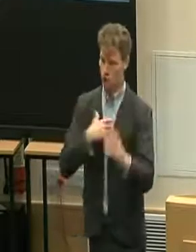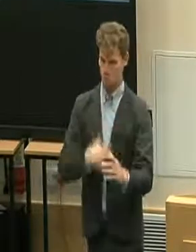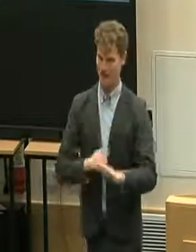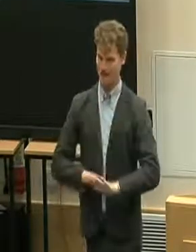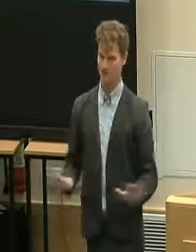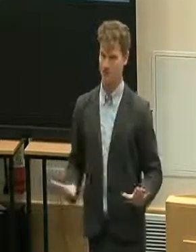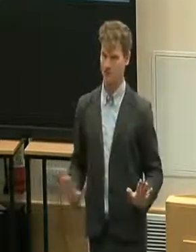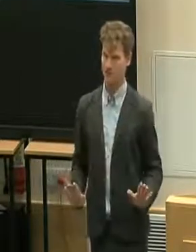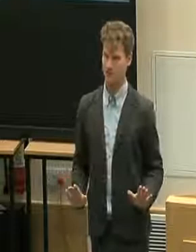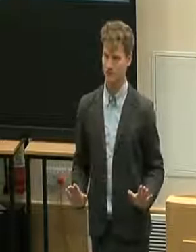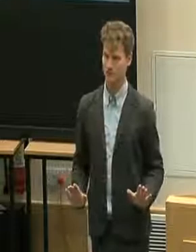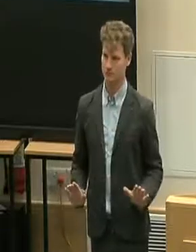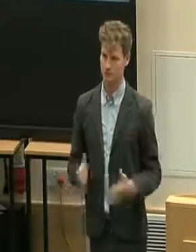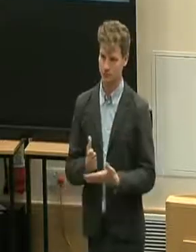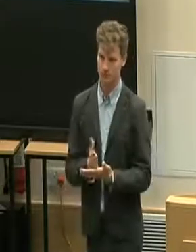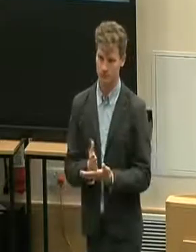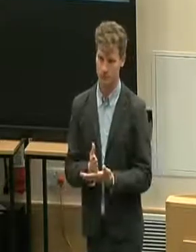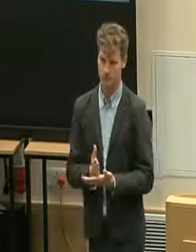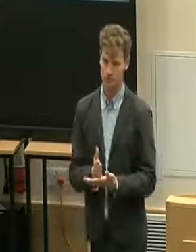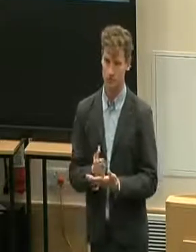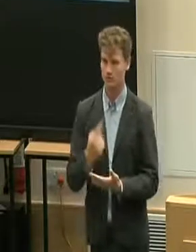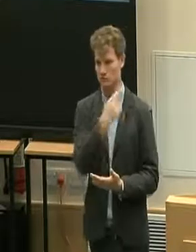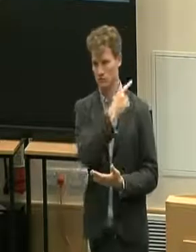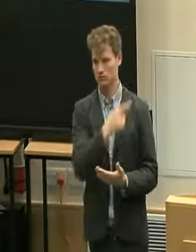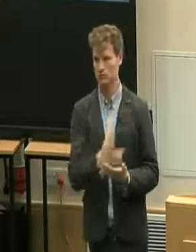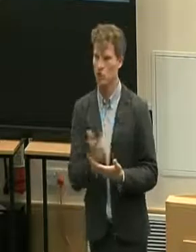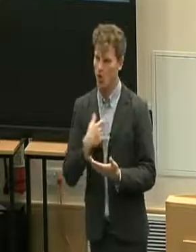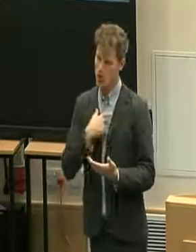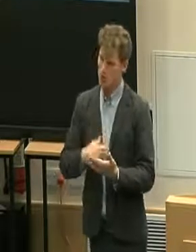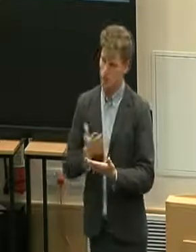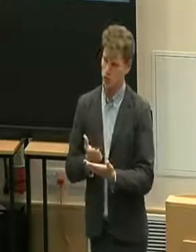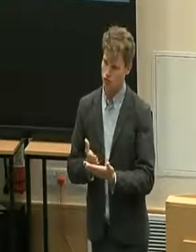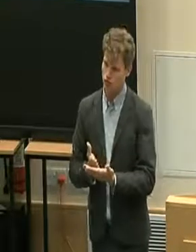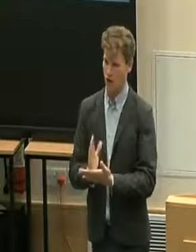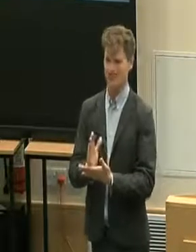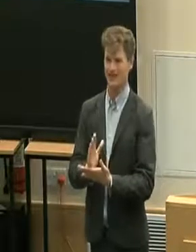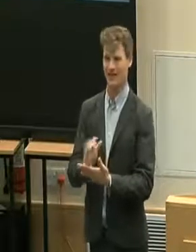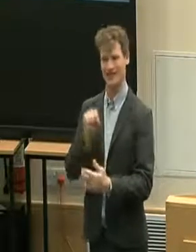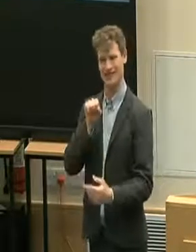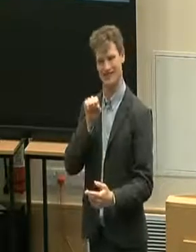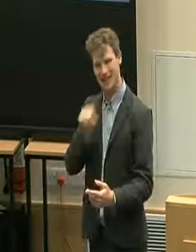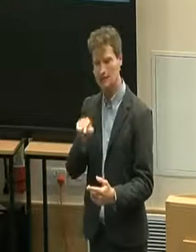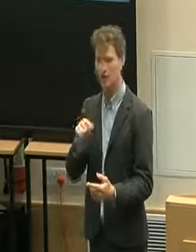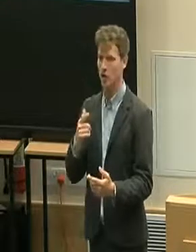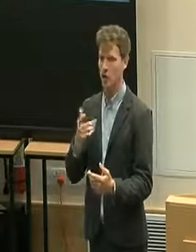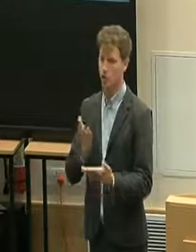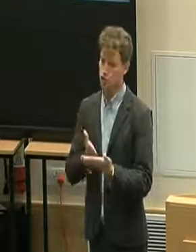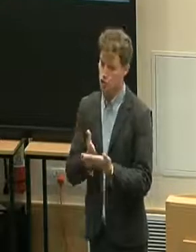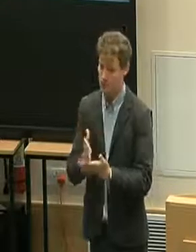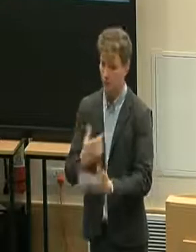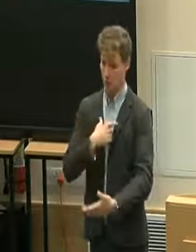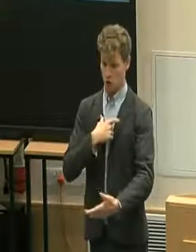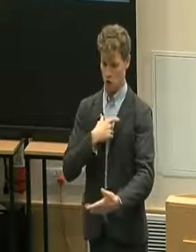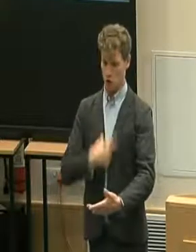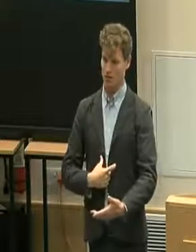exception, modification, adjustment, blah, blah, blah. That's what a human right is. It's a right, the only qualification for which